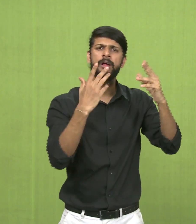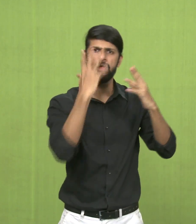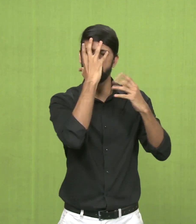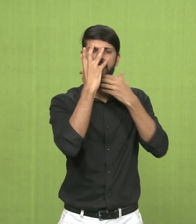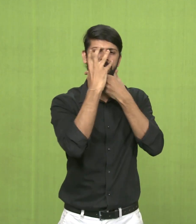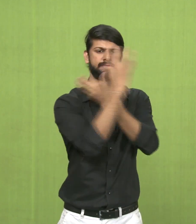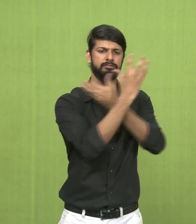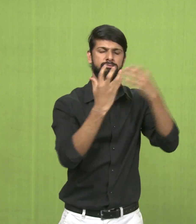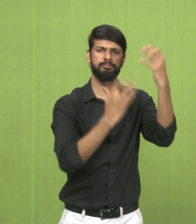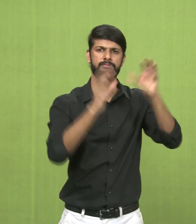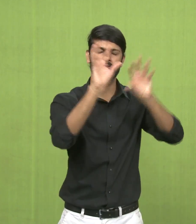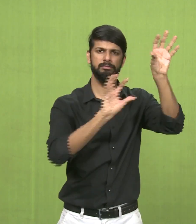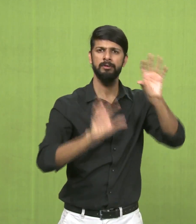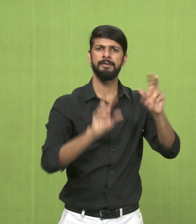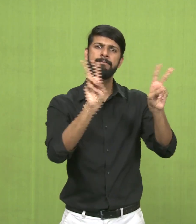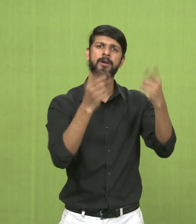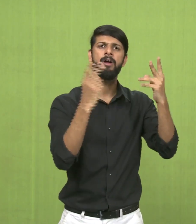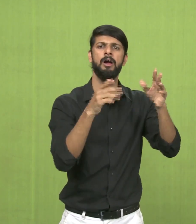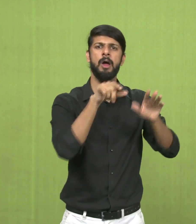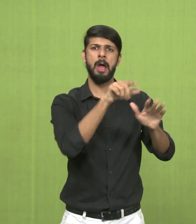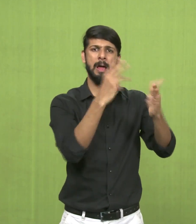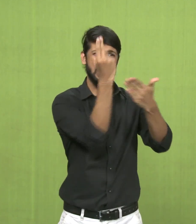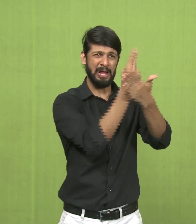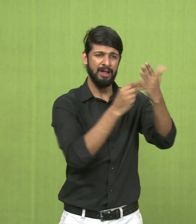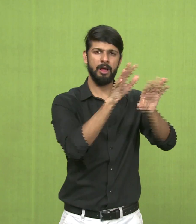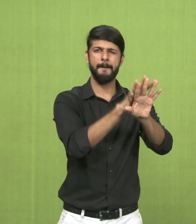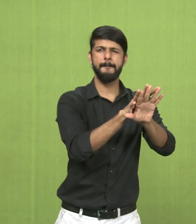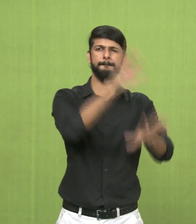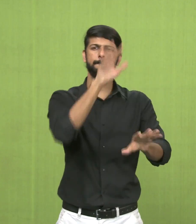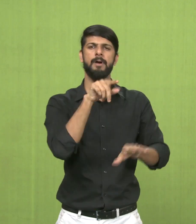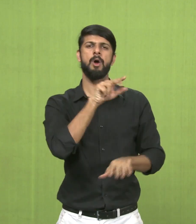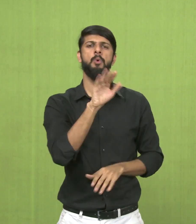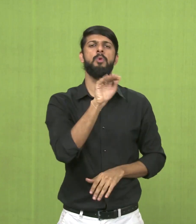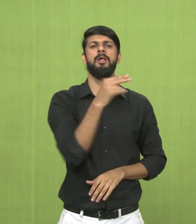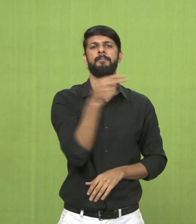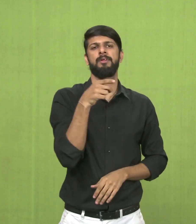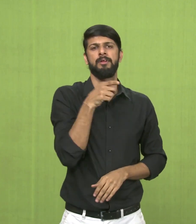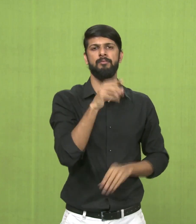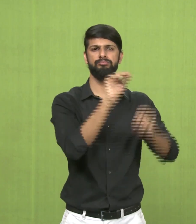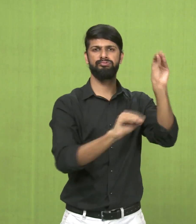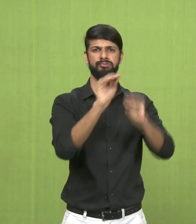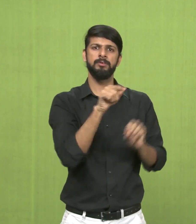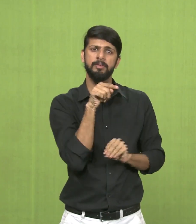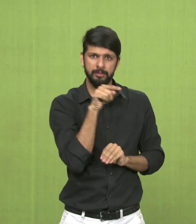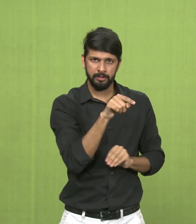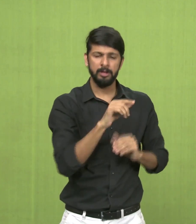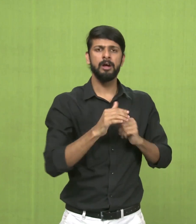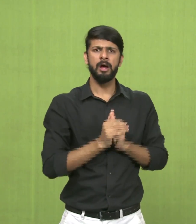Any composition which has such arrangement of abstract elements is called abstract composition.